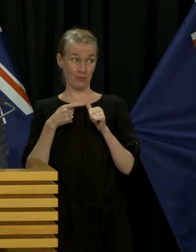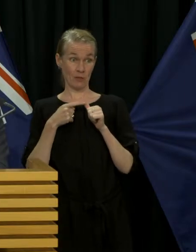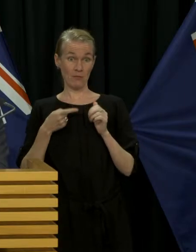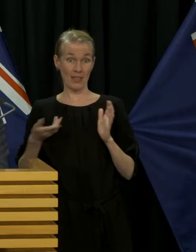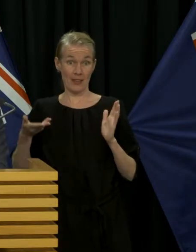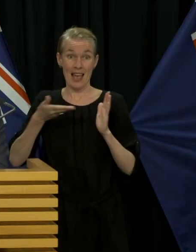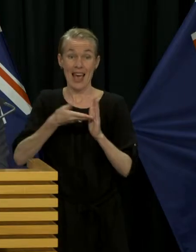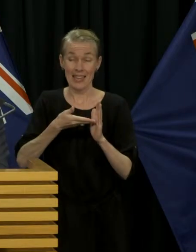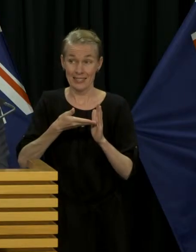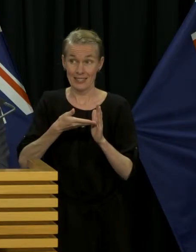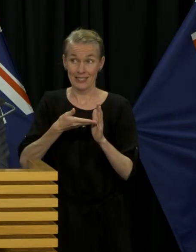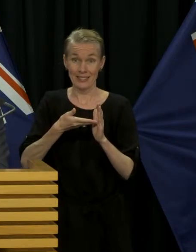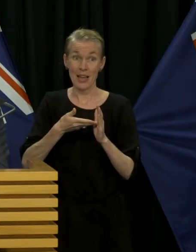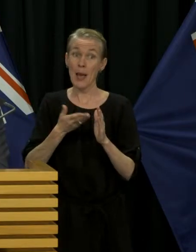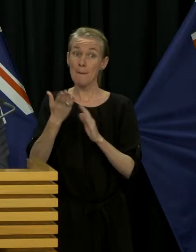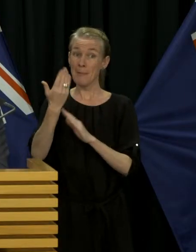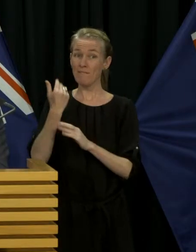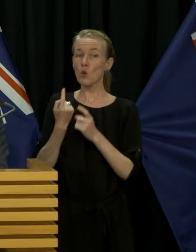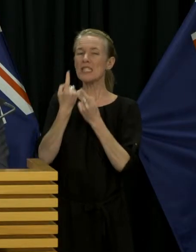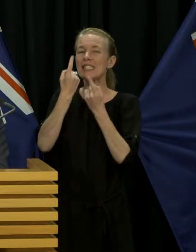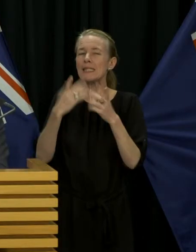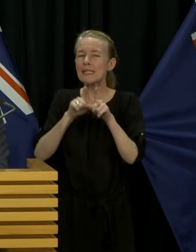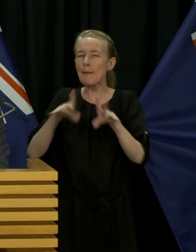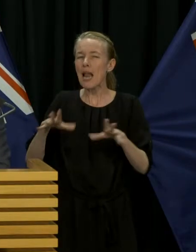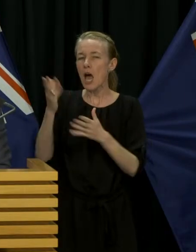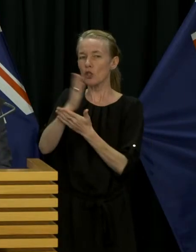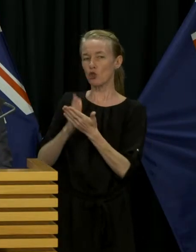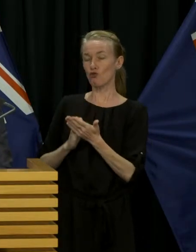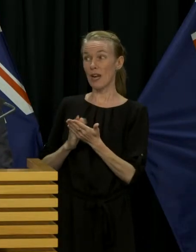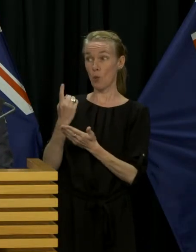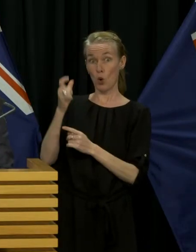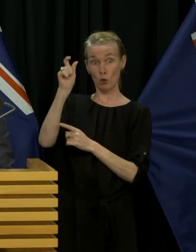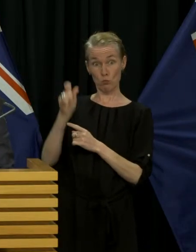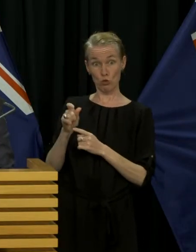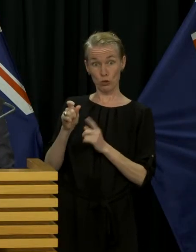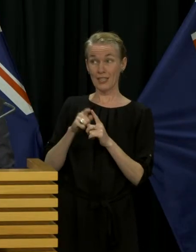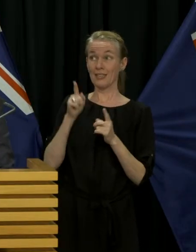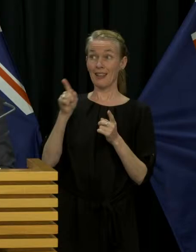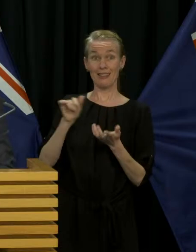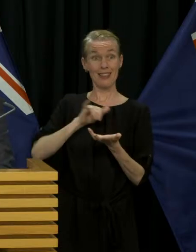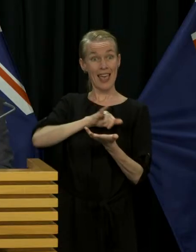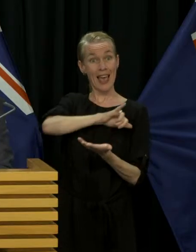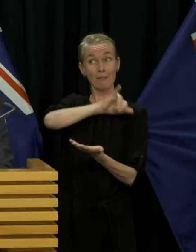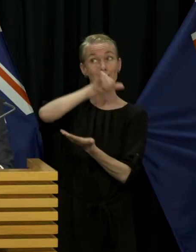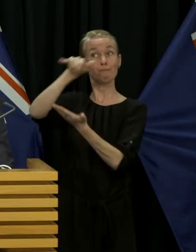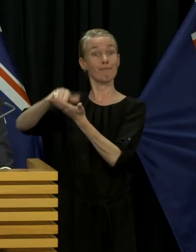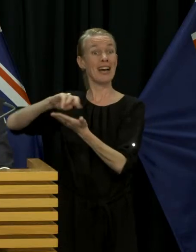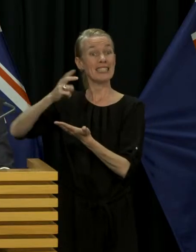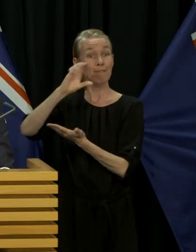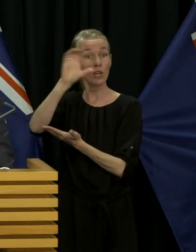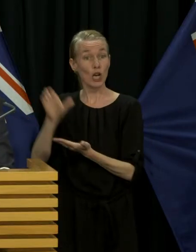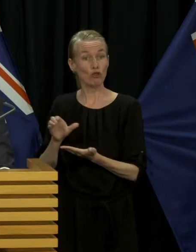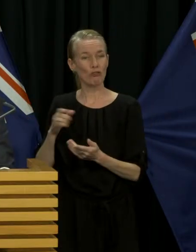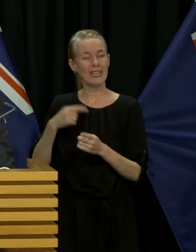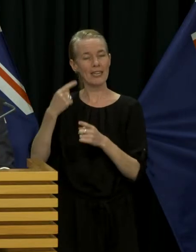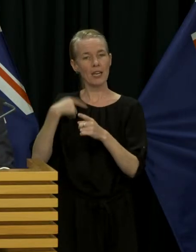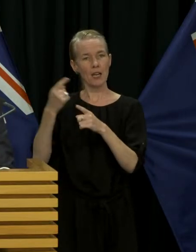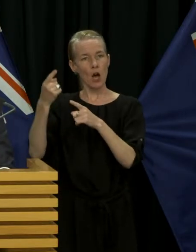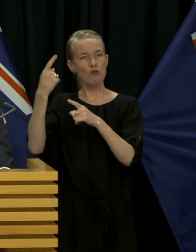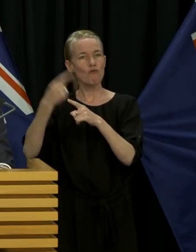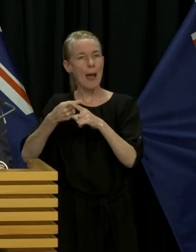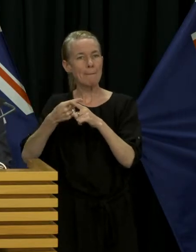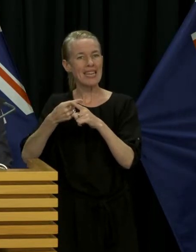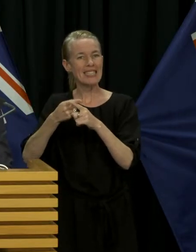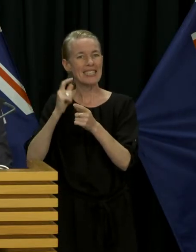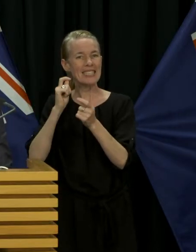another false positive previously from someone who left New Zealand, where they got a false positive on a rapid test, and the PCR test that was conducted 24